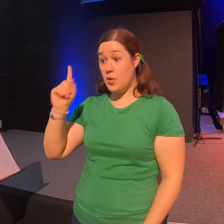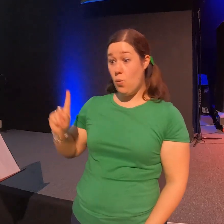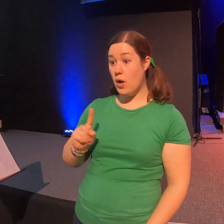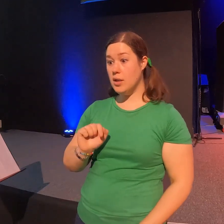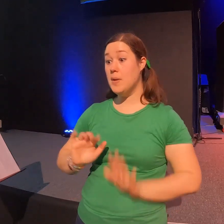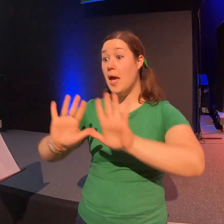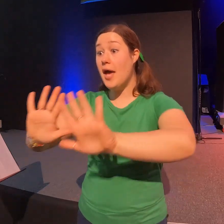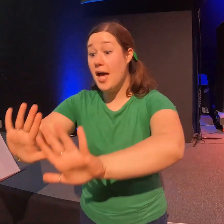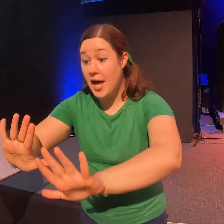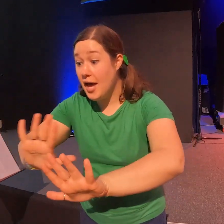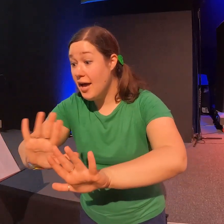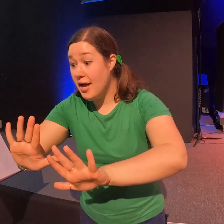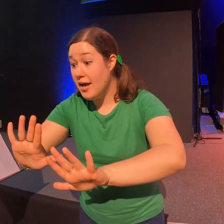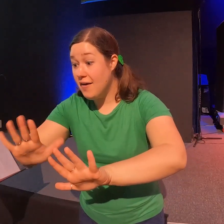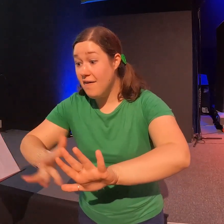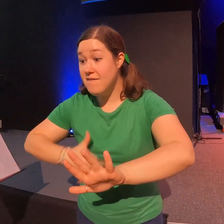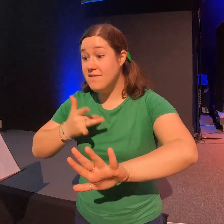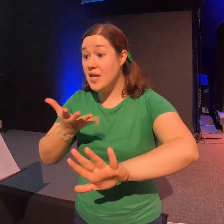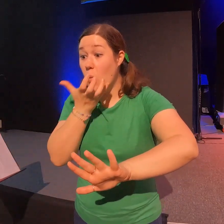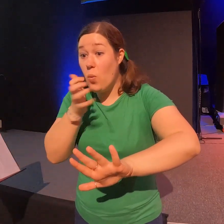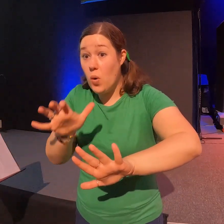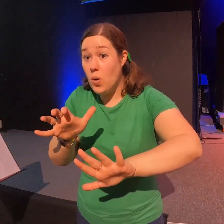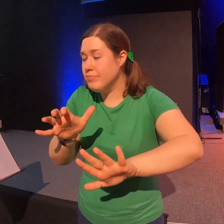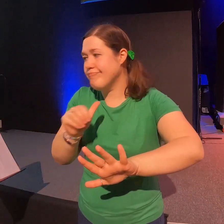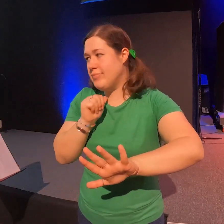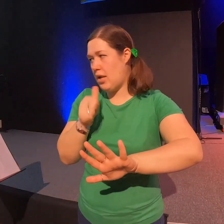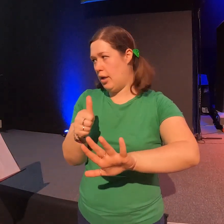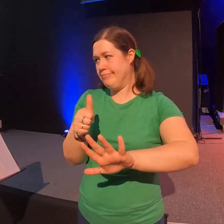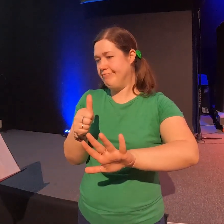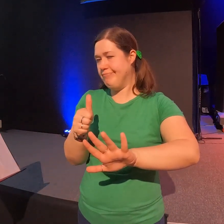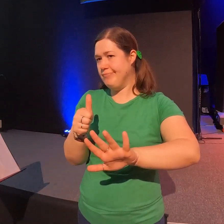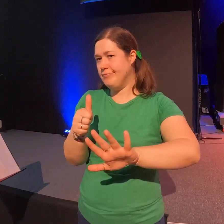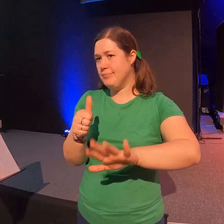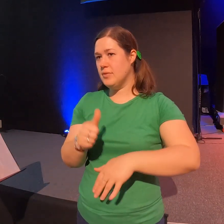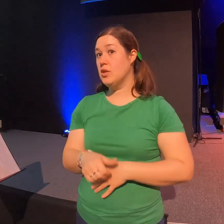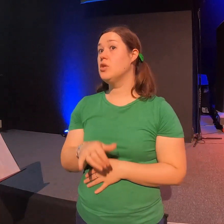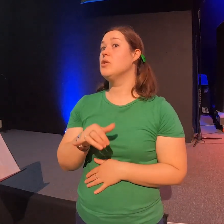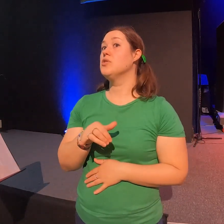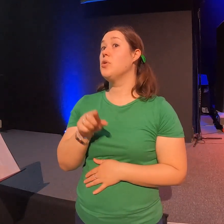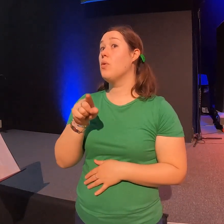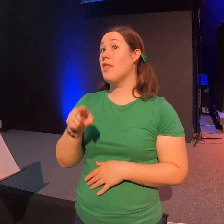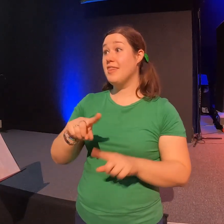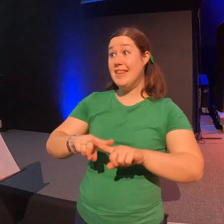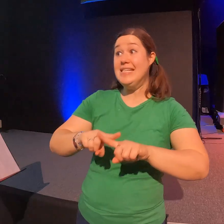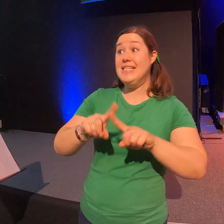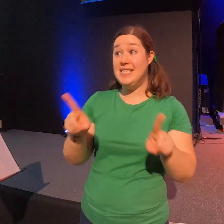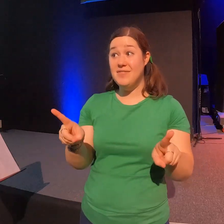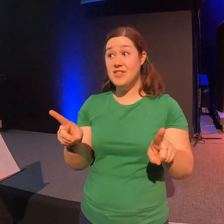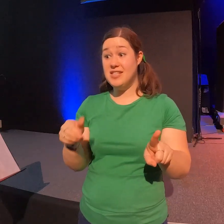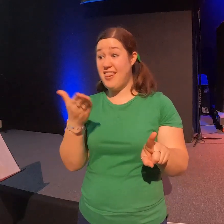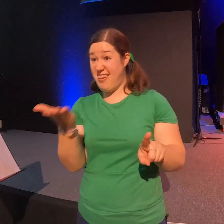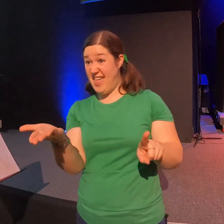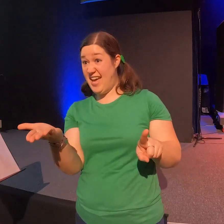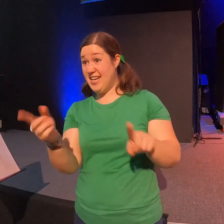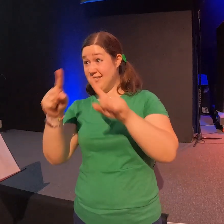feel anything. The difference between that and actually having a real fireplace.